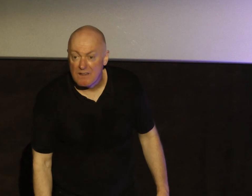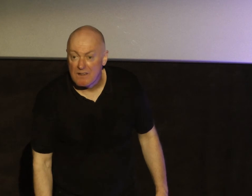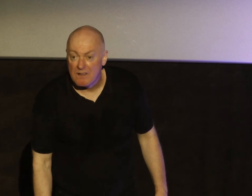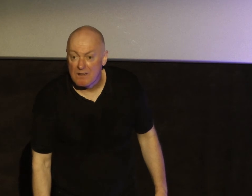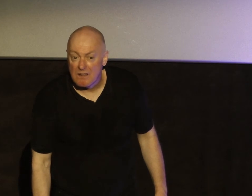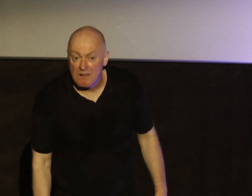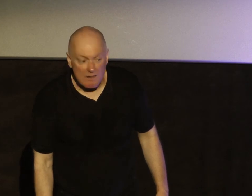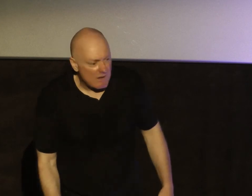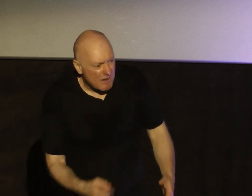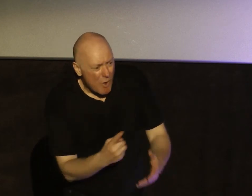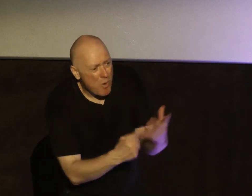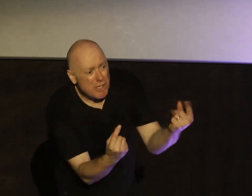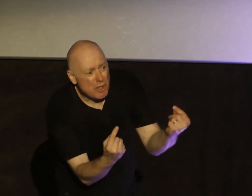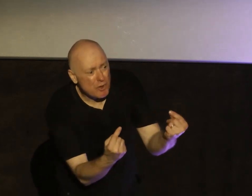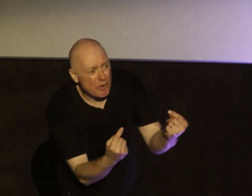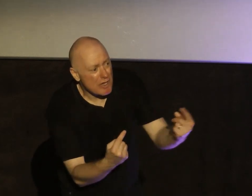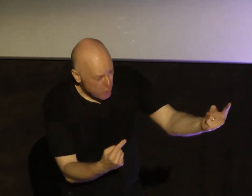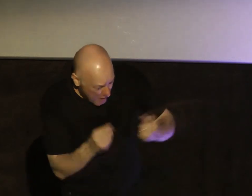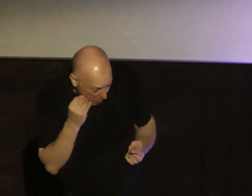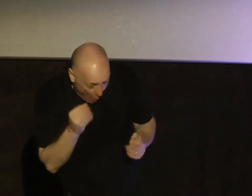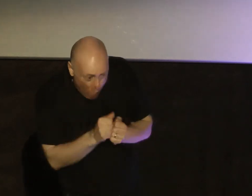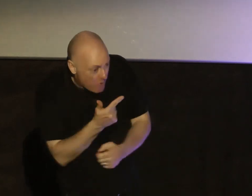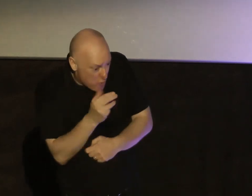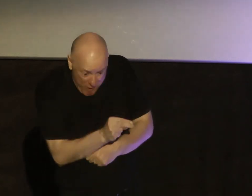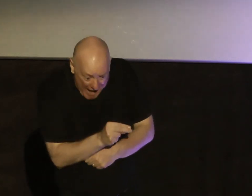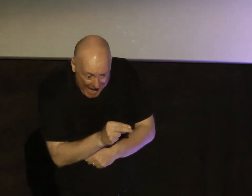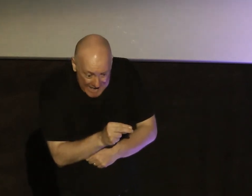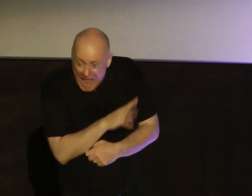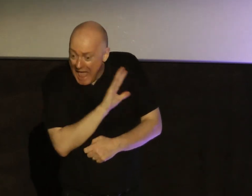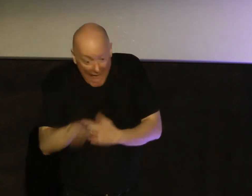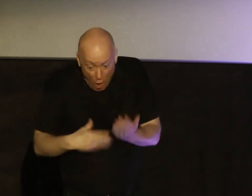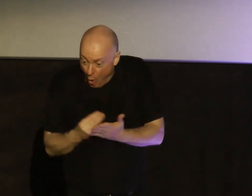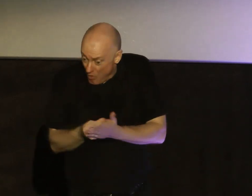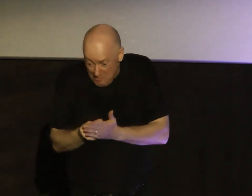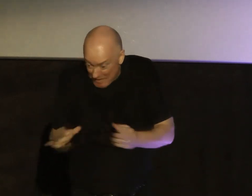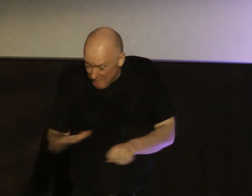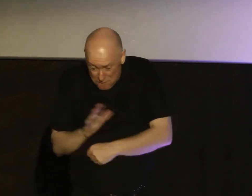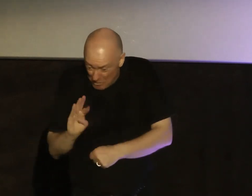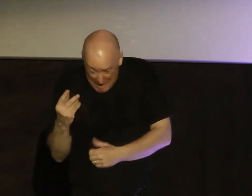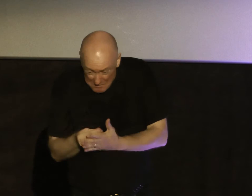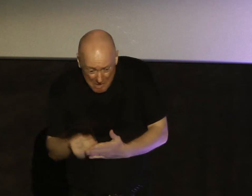you doing? You come back here with all this grain and all your bags are full of money. What did you do? Did you steal it?